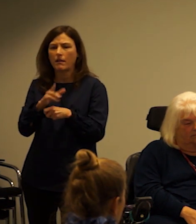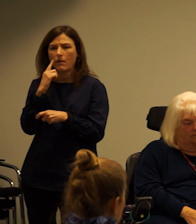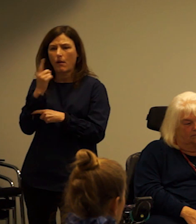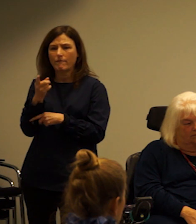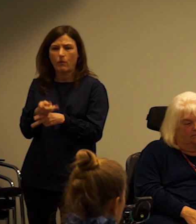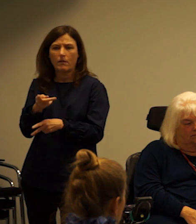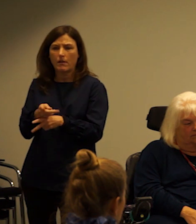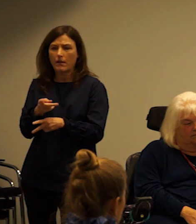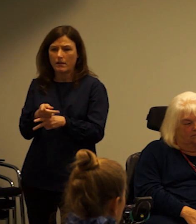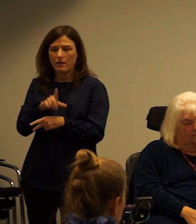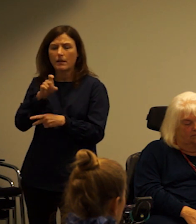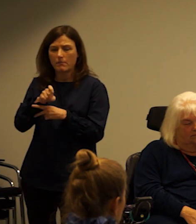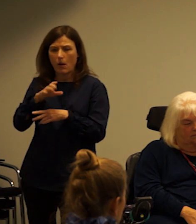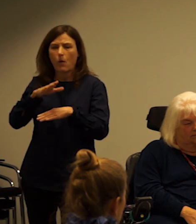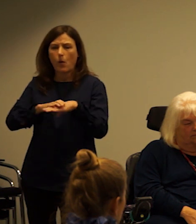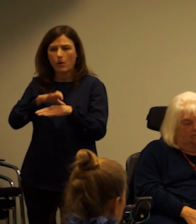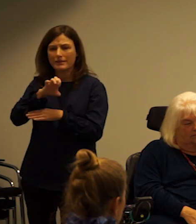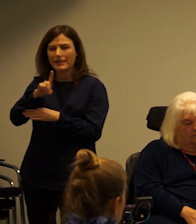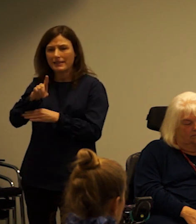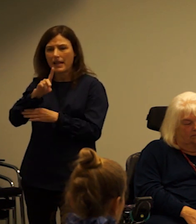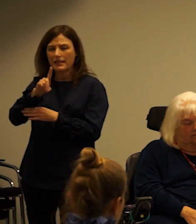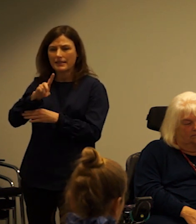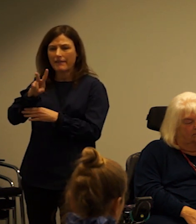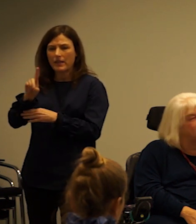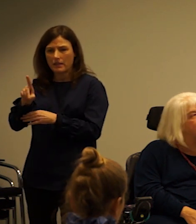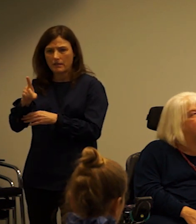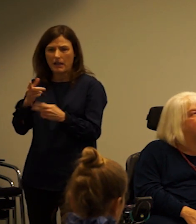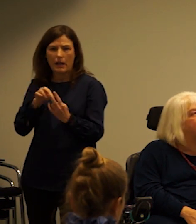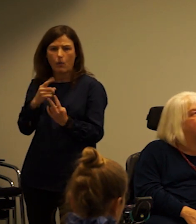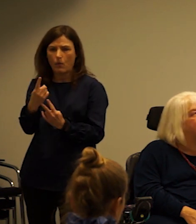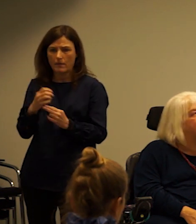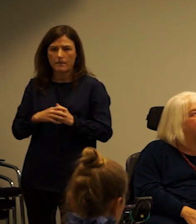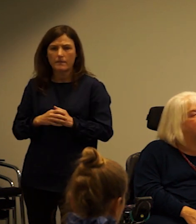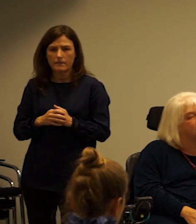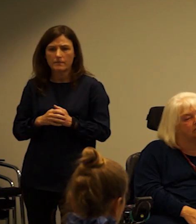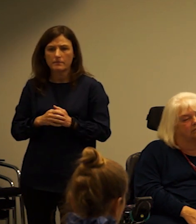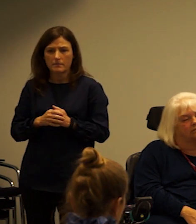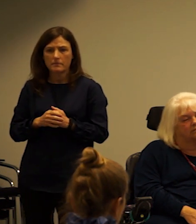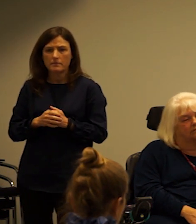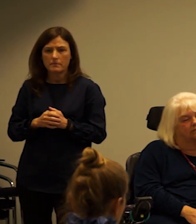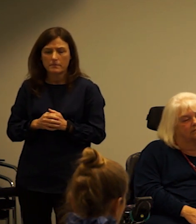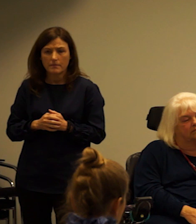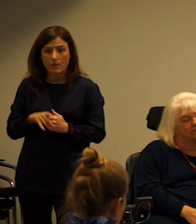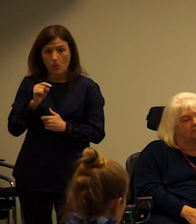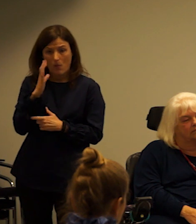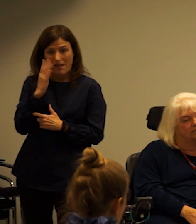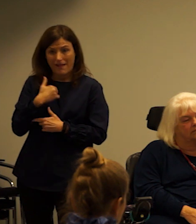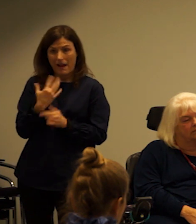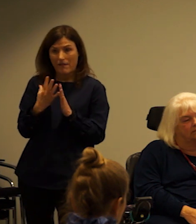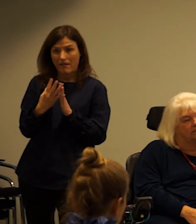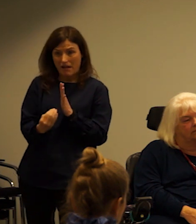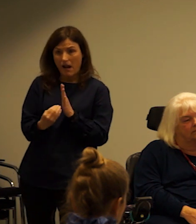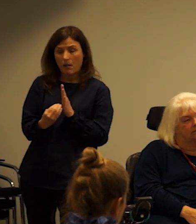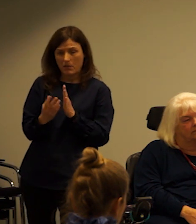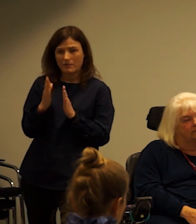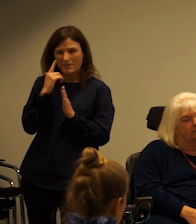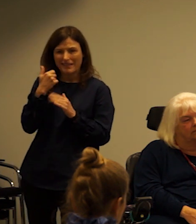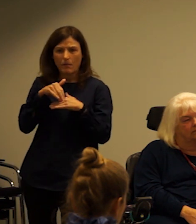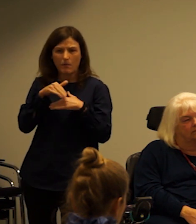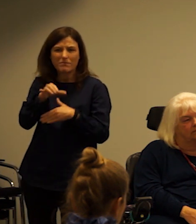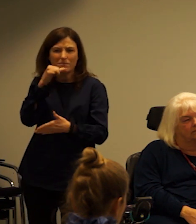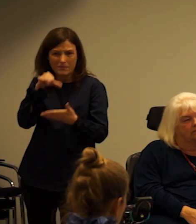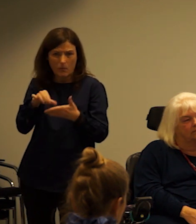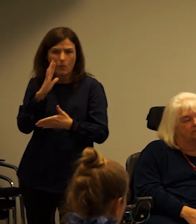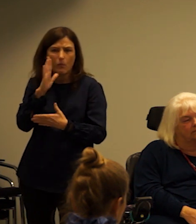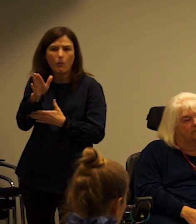on that CD or DVD. And you'll have a copy of that because I'm going to mail it to